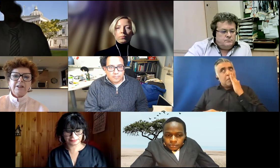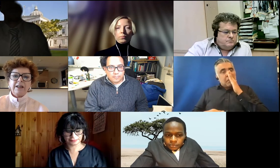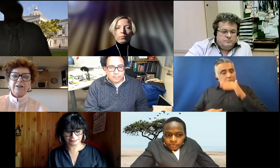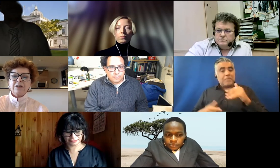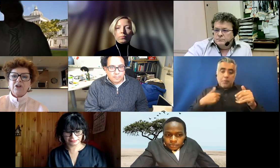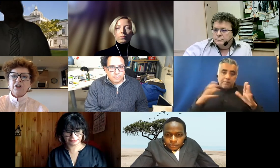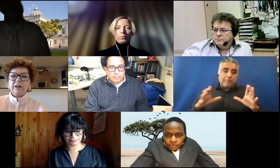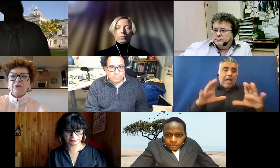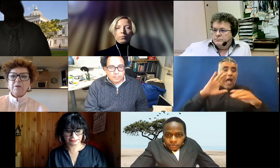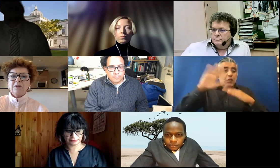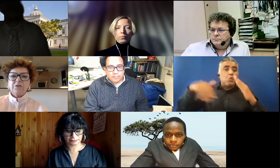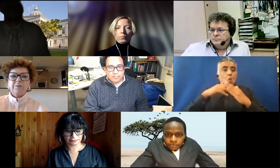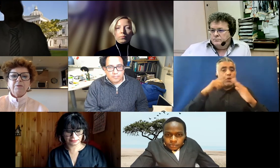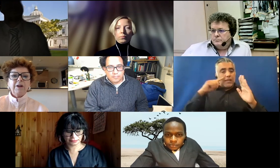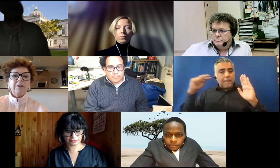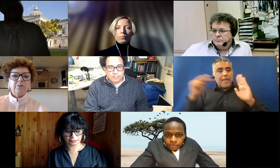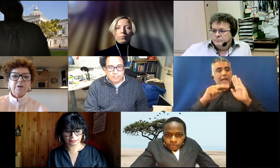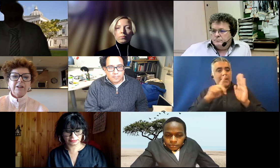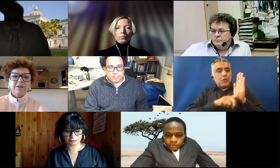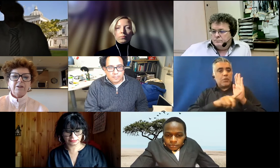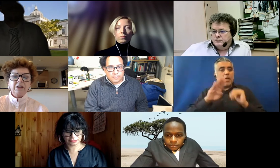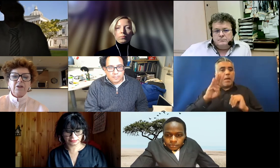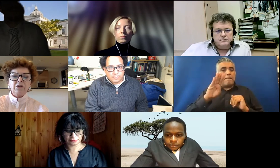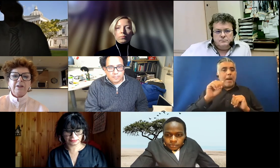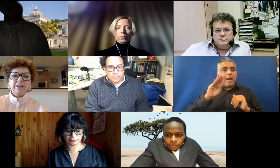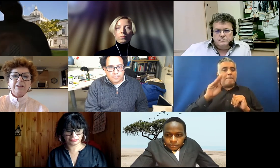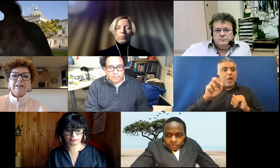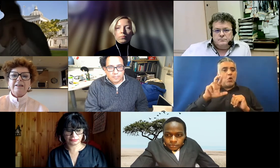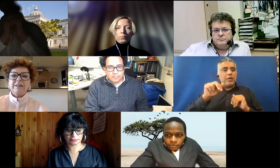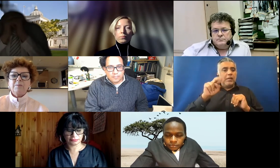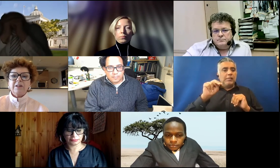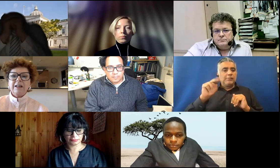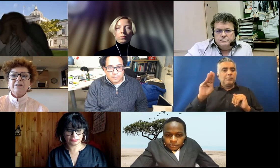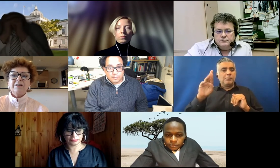here today to actually check out the research from the Bavarian broadcaster showing